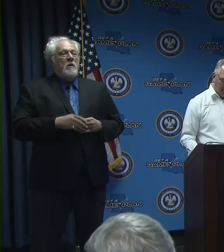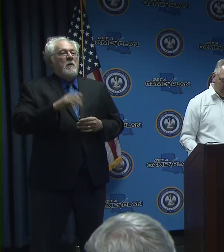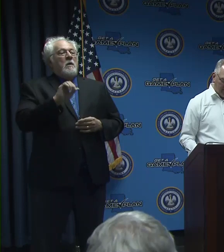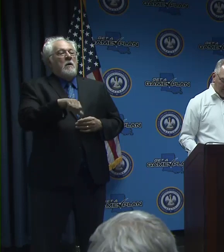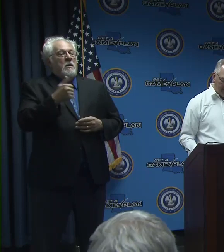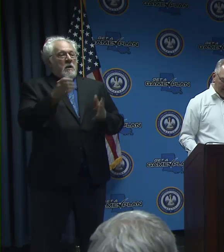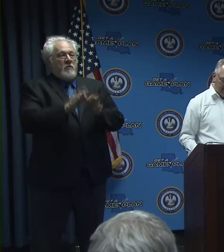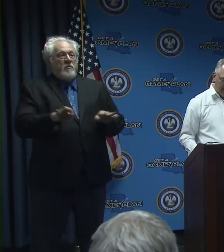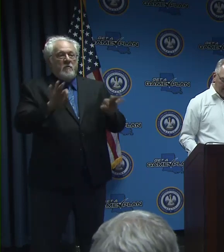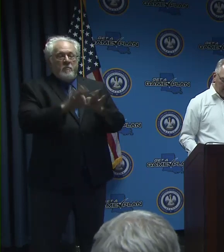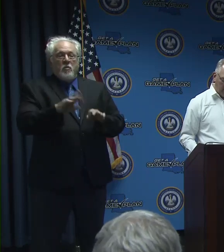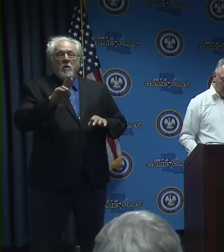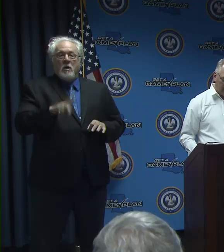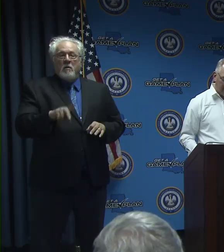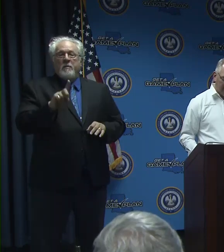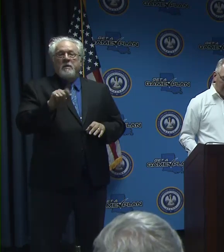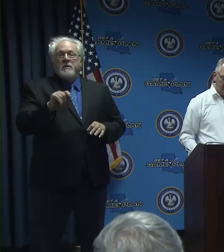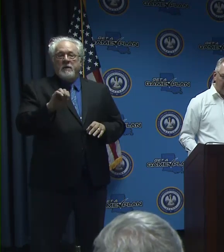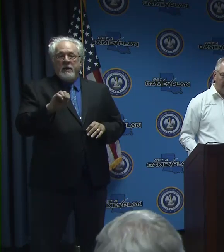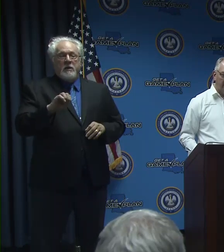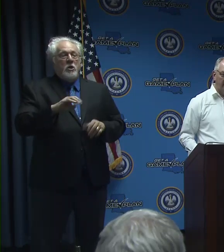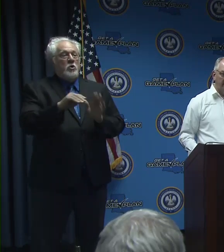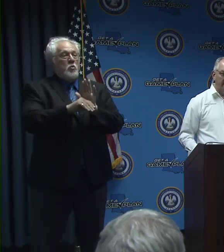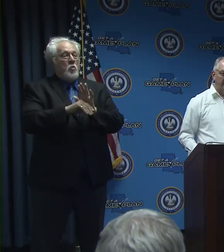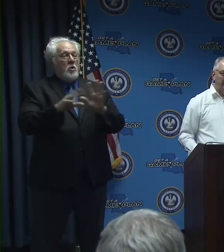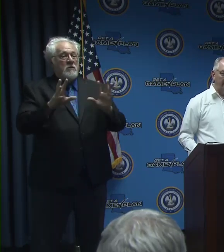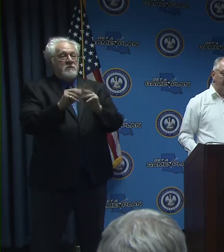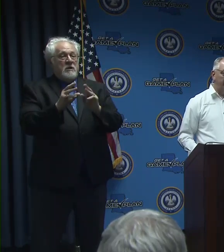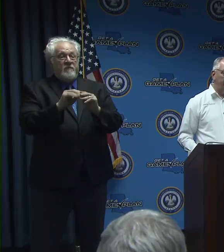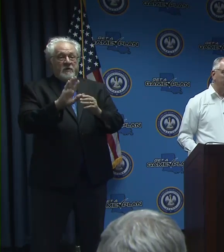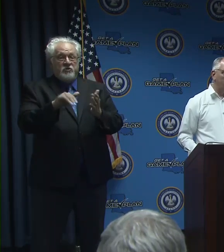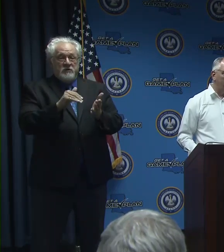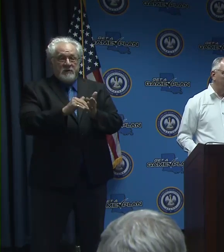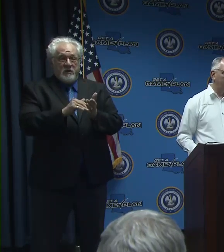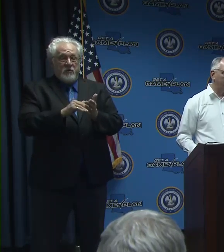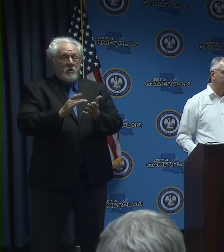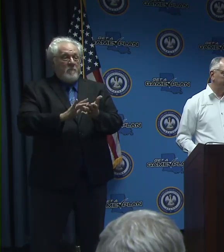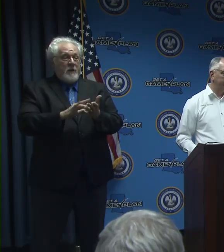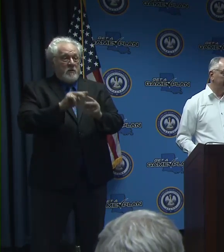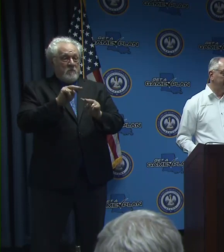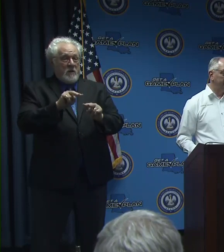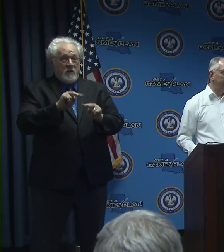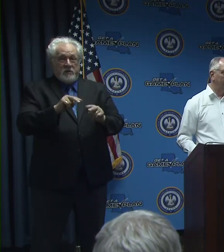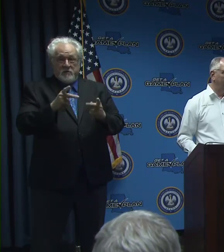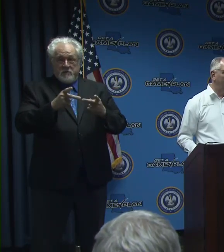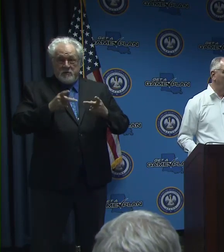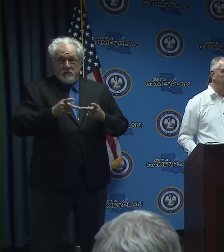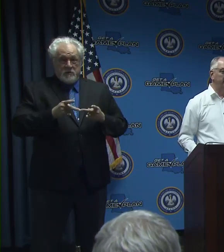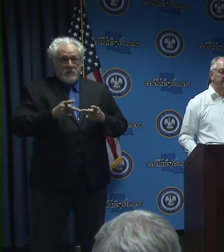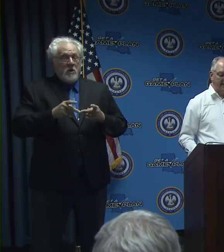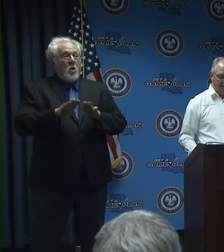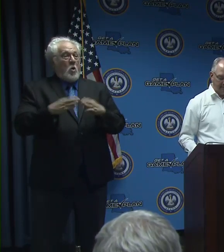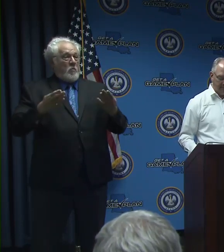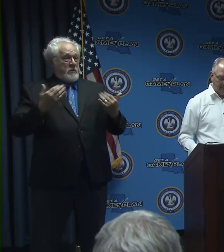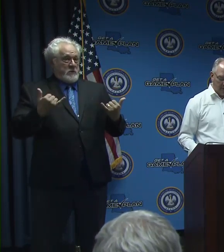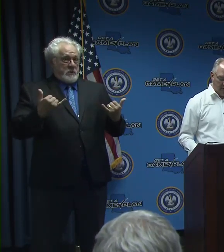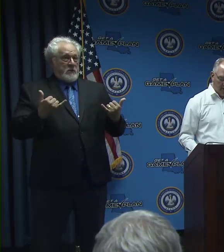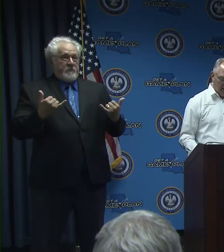Another important update is that the New Orleans Convention Center medical monitoring station opened